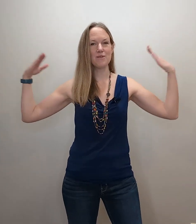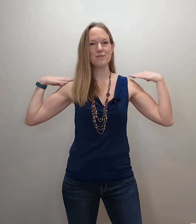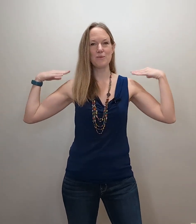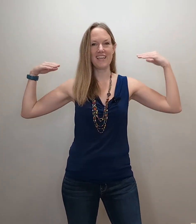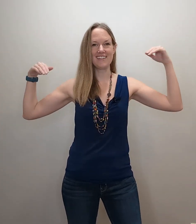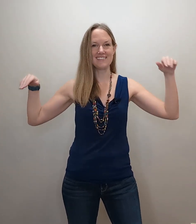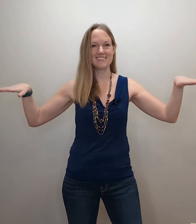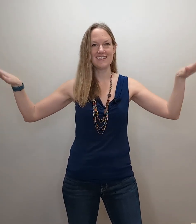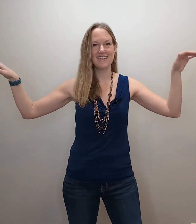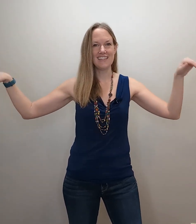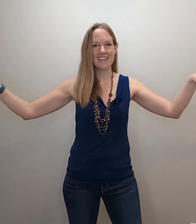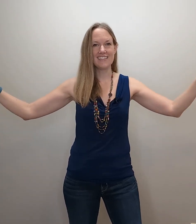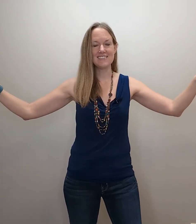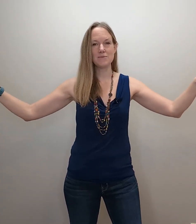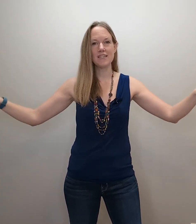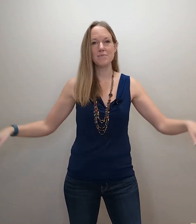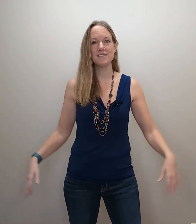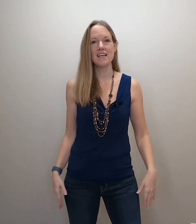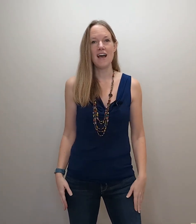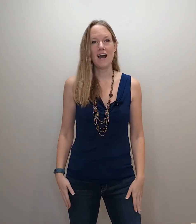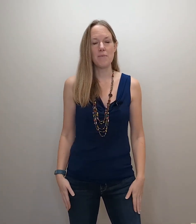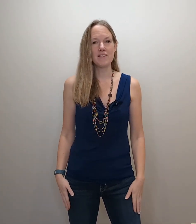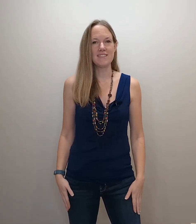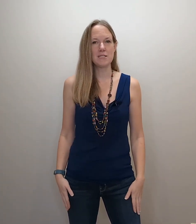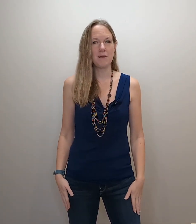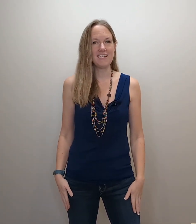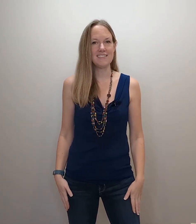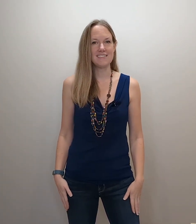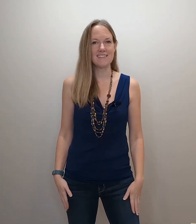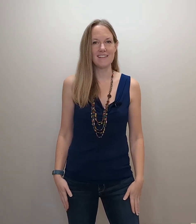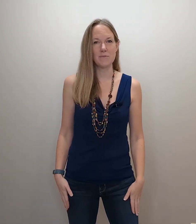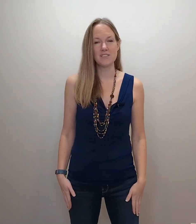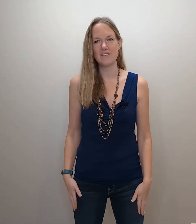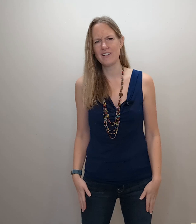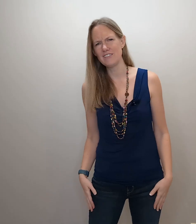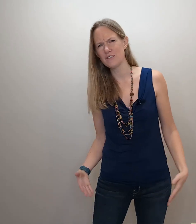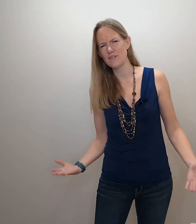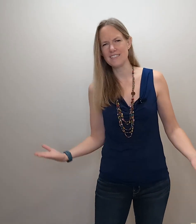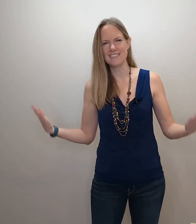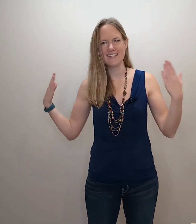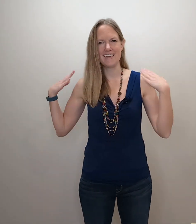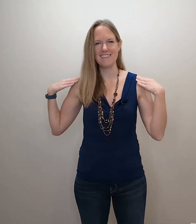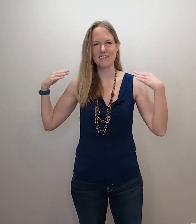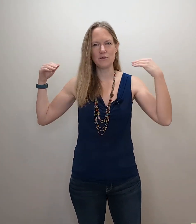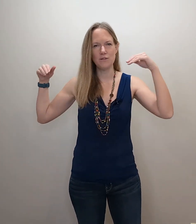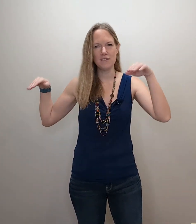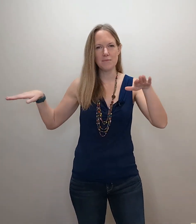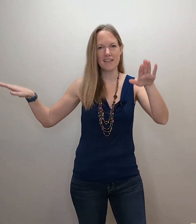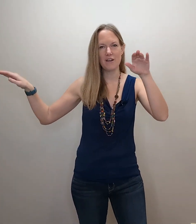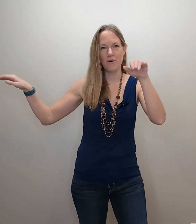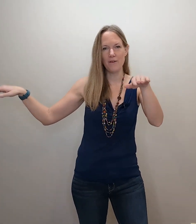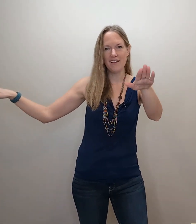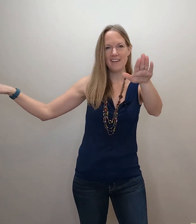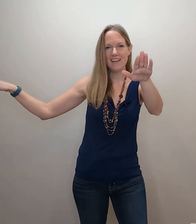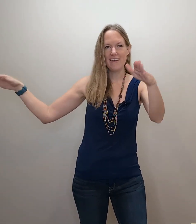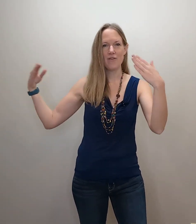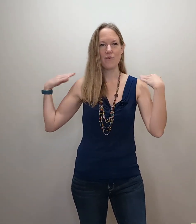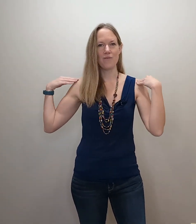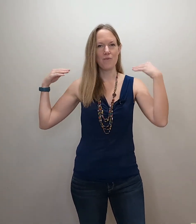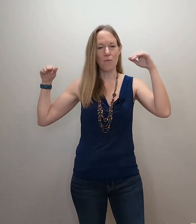those wings. Okay, sometimes when space is a little more difficult or it just kind of looks cool, you can go